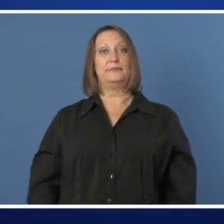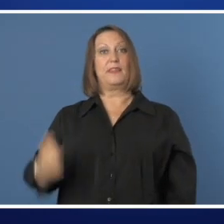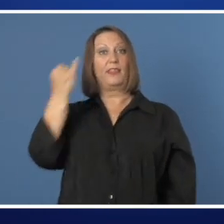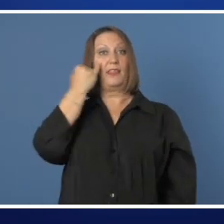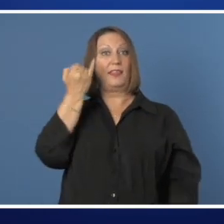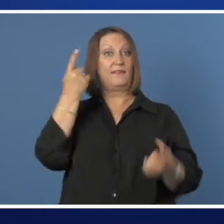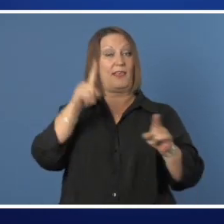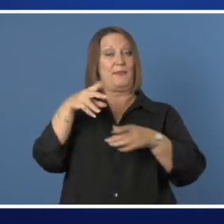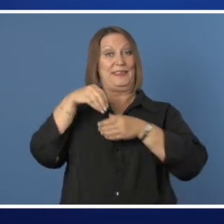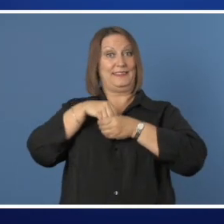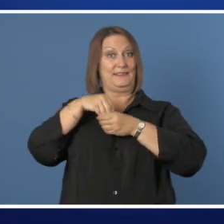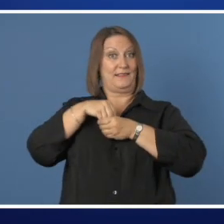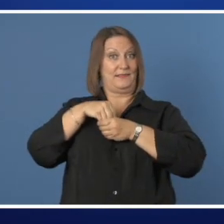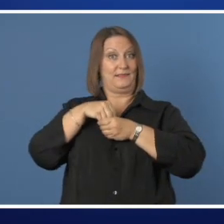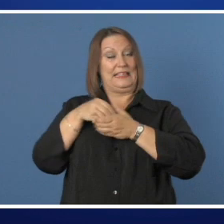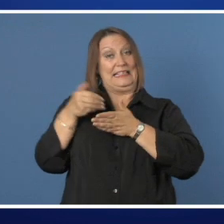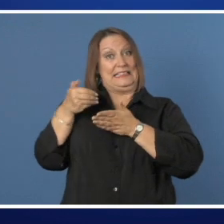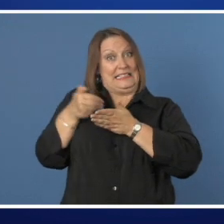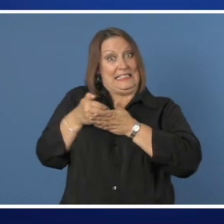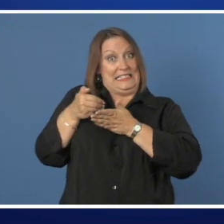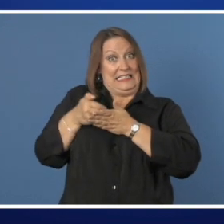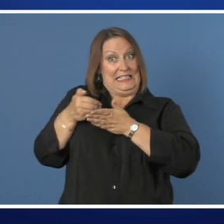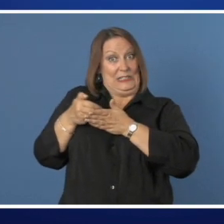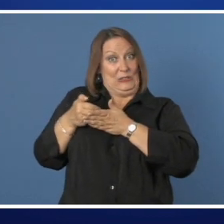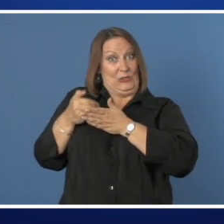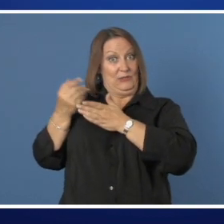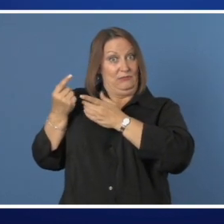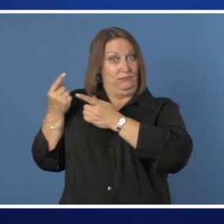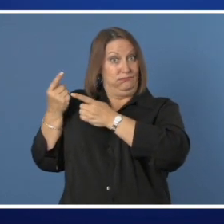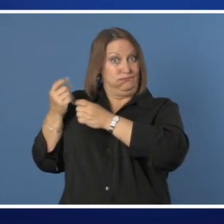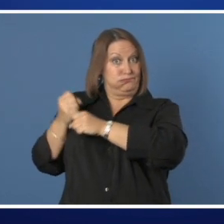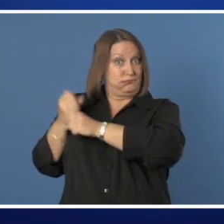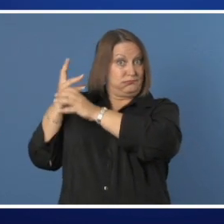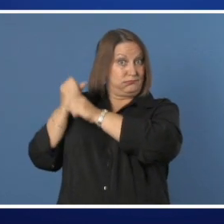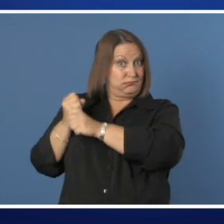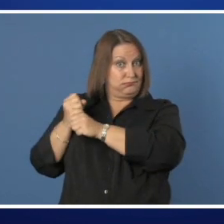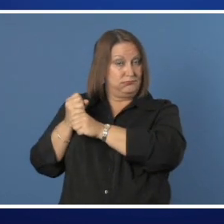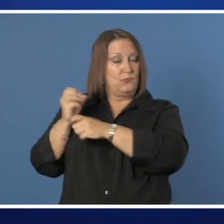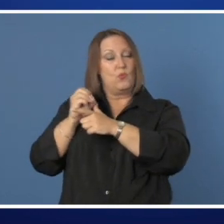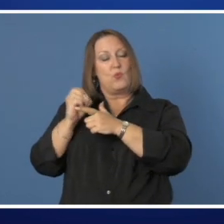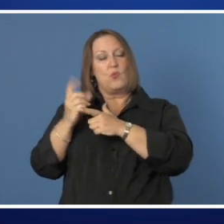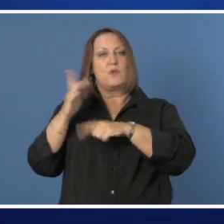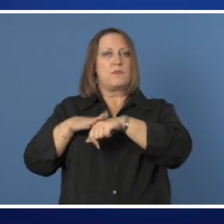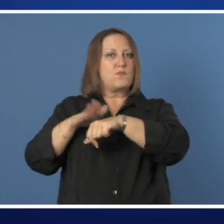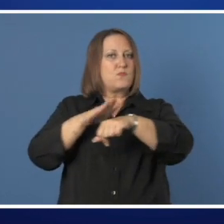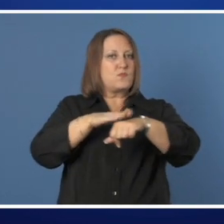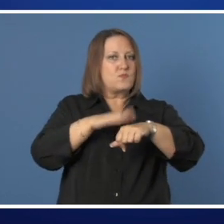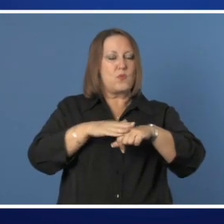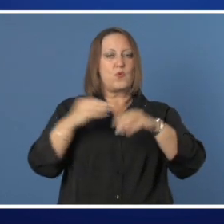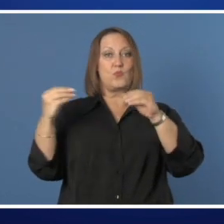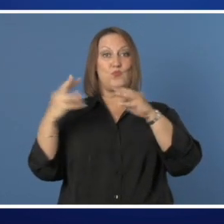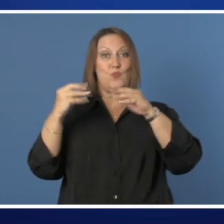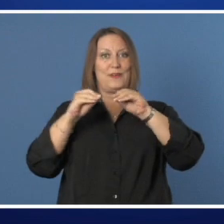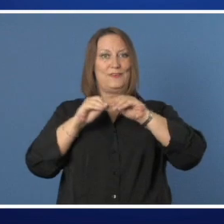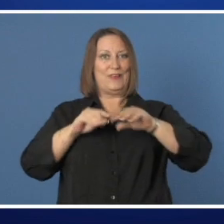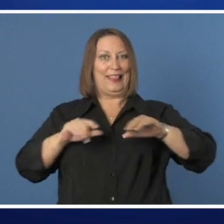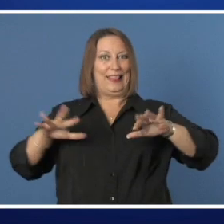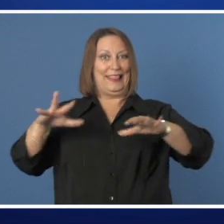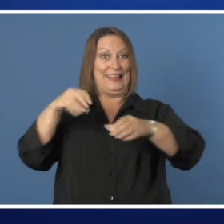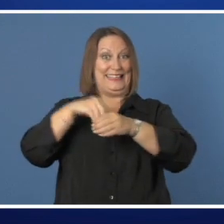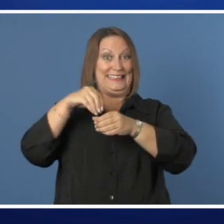If you are inside and there is an explosion near where you are or you are